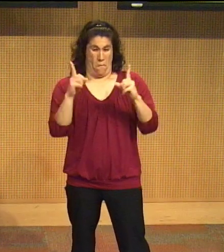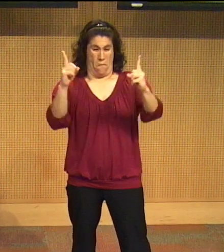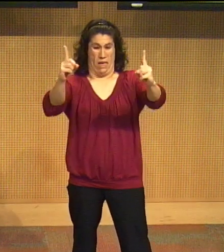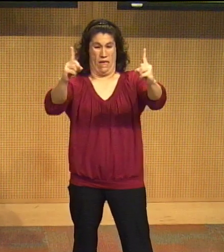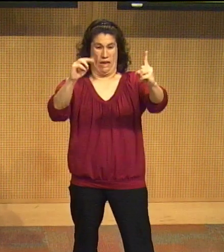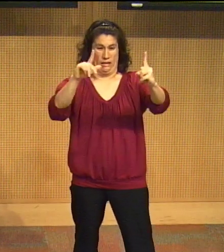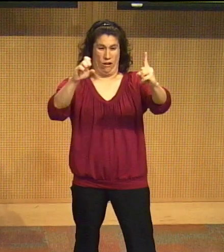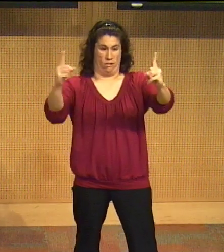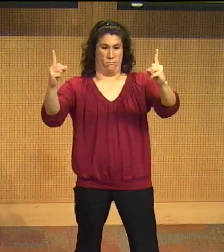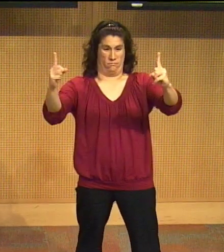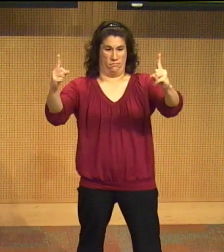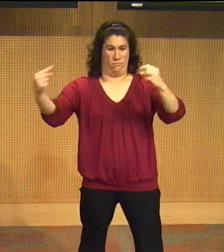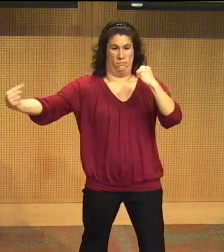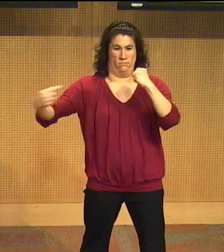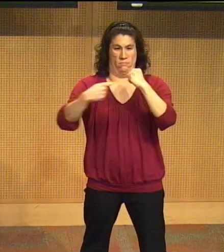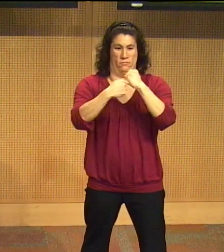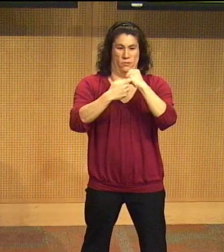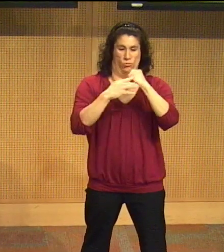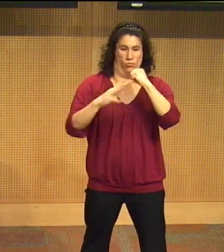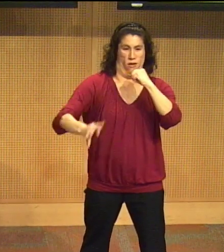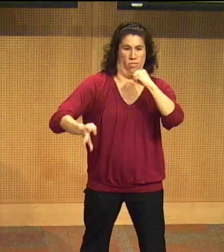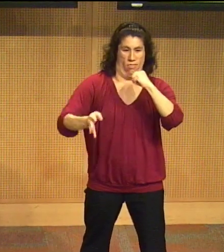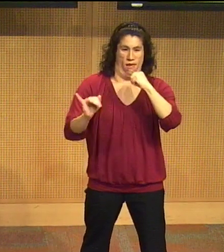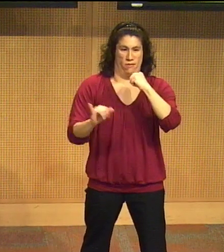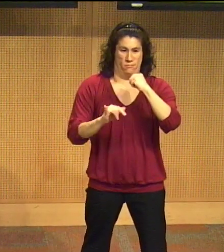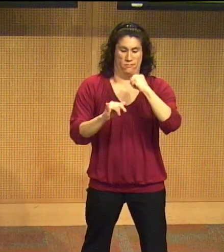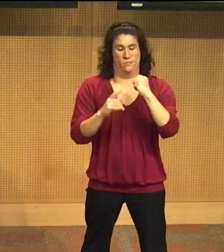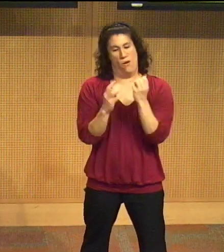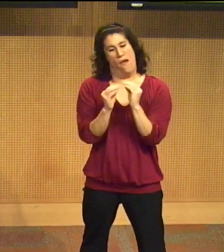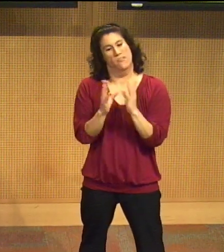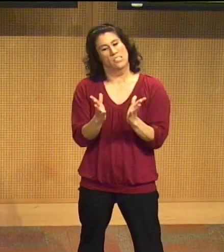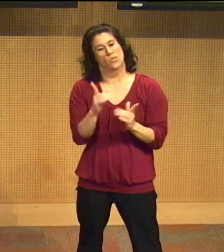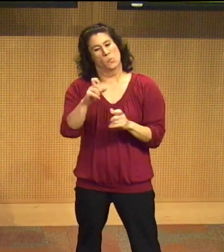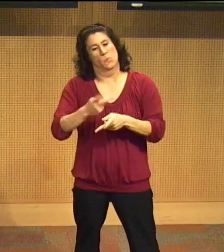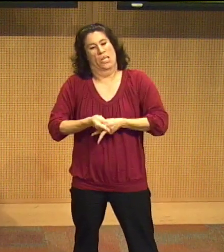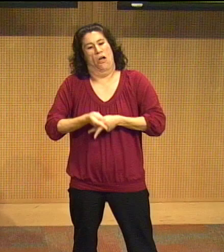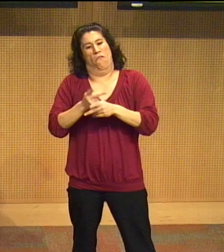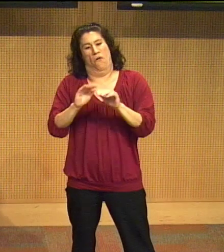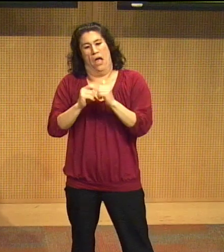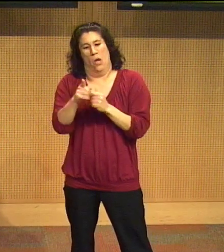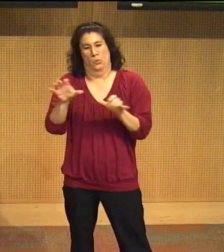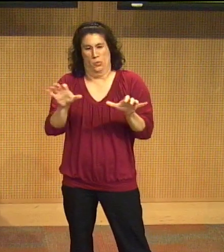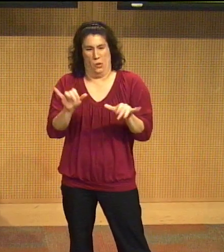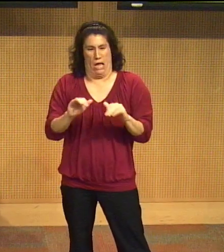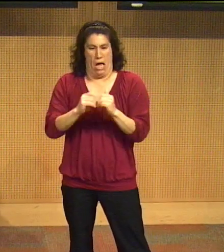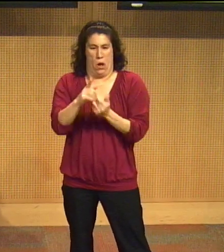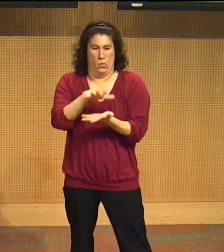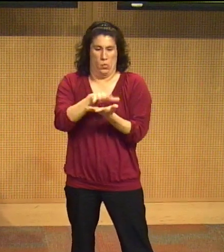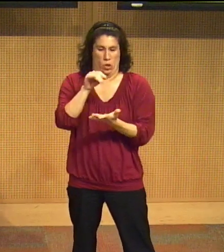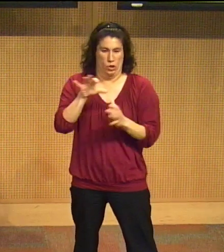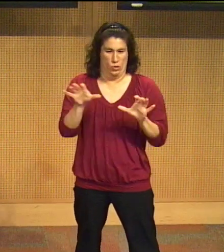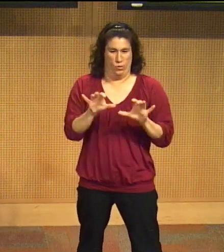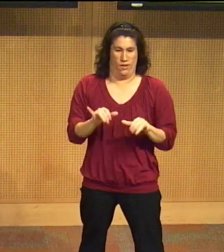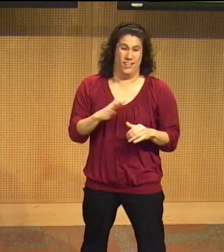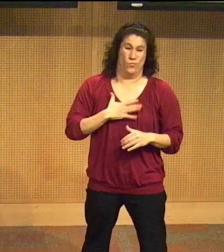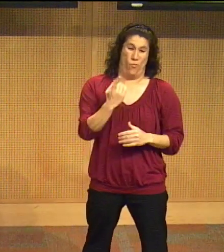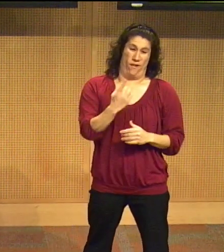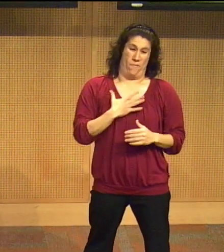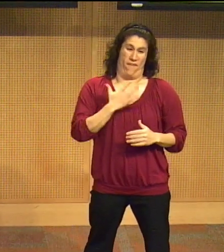it's a pretty large needle that we have to use to aspirate fluid from around a heart. So I have to instruct interns about being very careful. It's